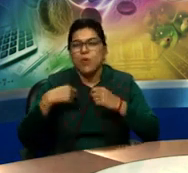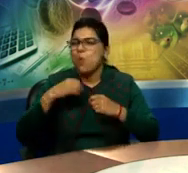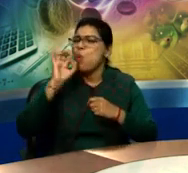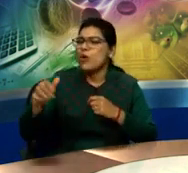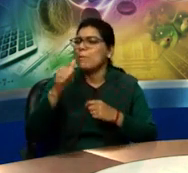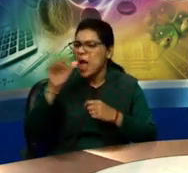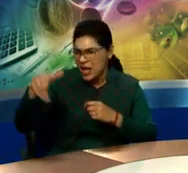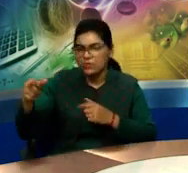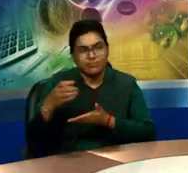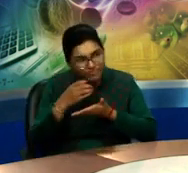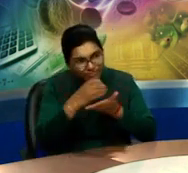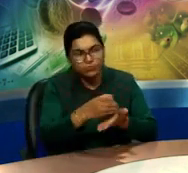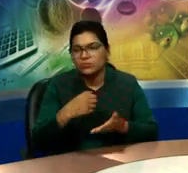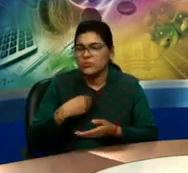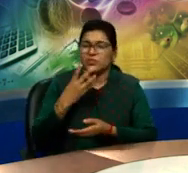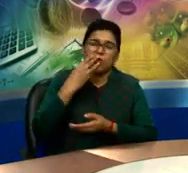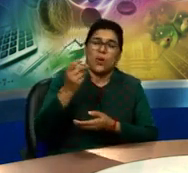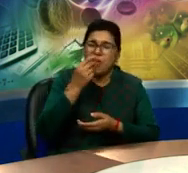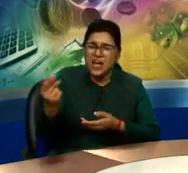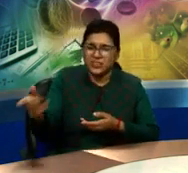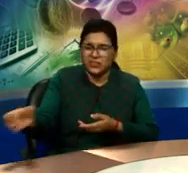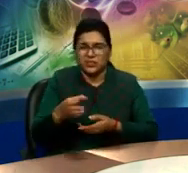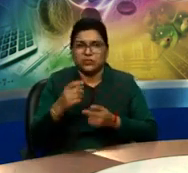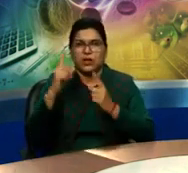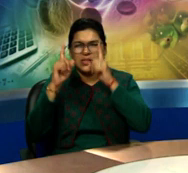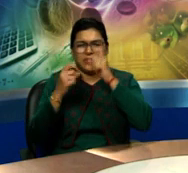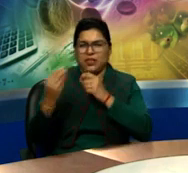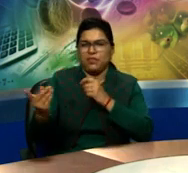So we should respect all the work which is in our hand.